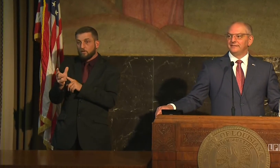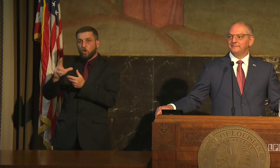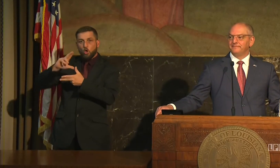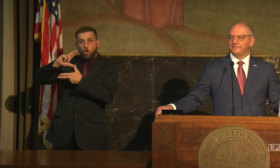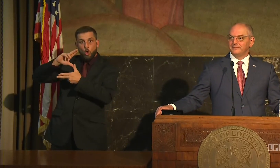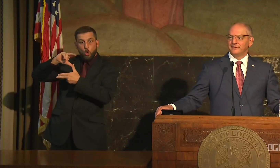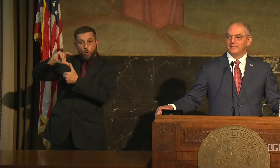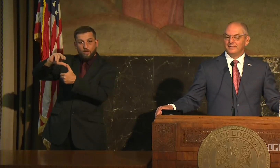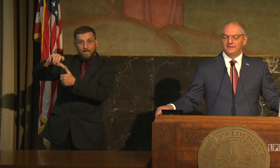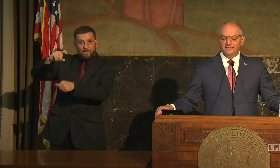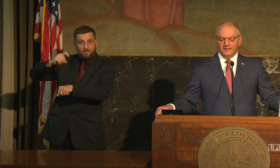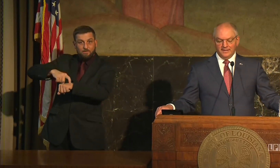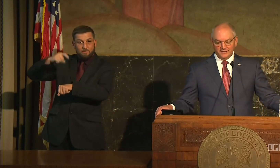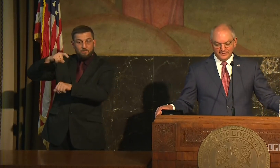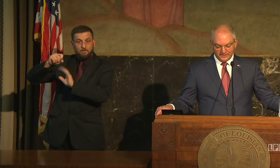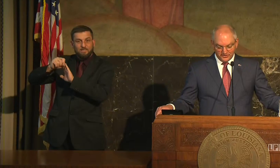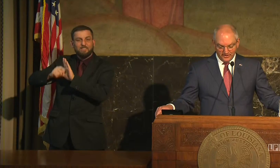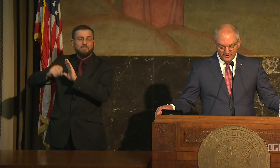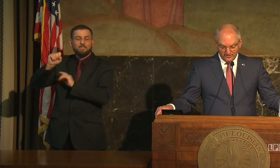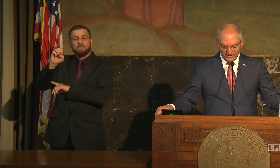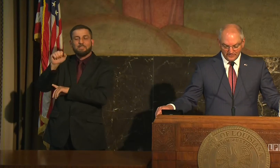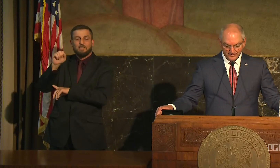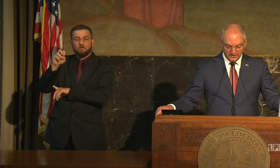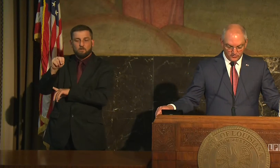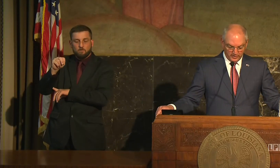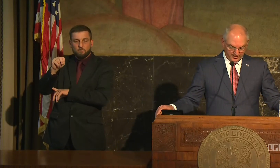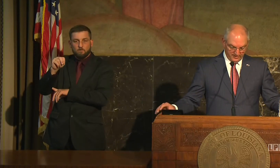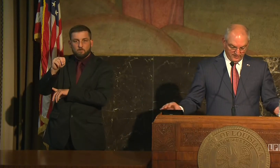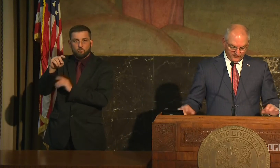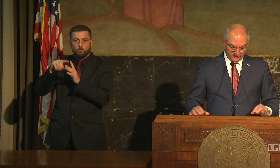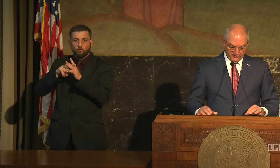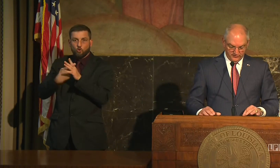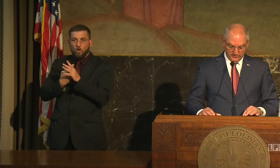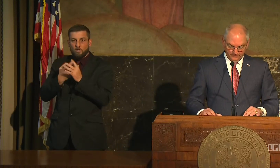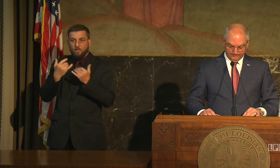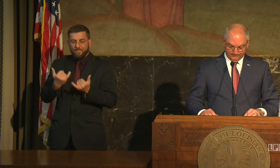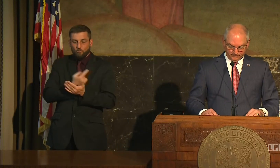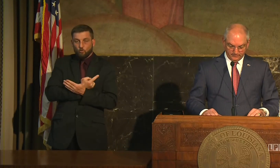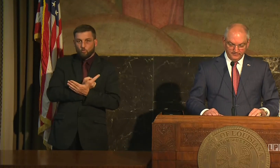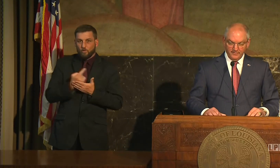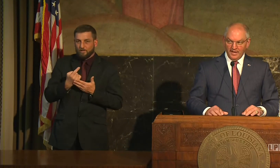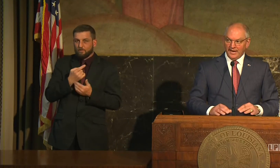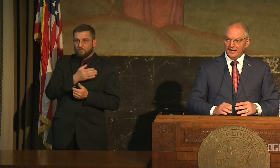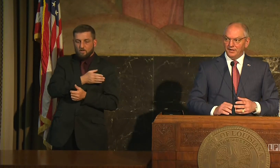hurricane season started earlier this week on the 1st of June.